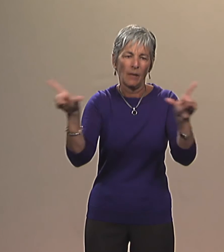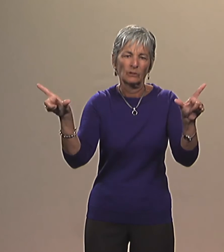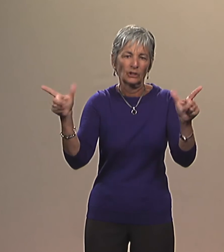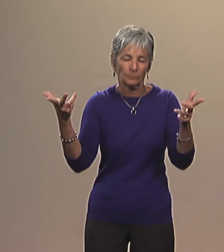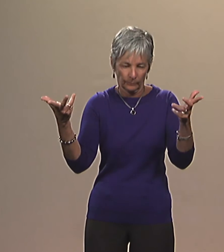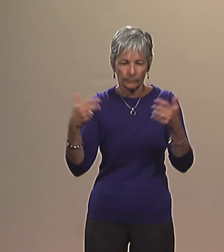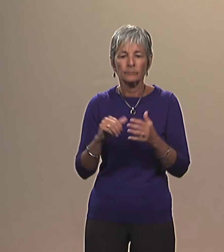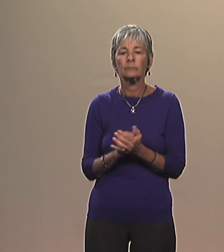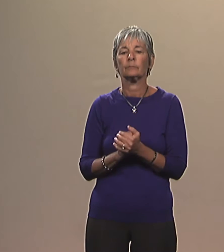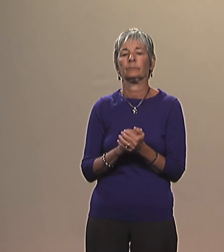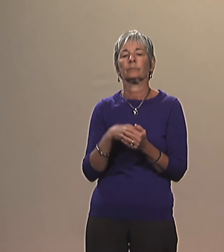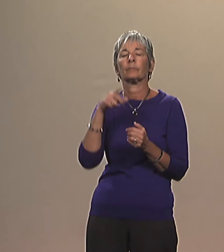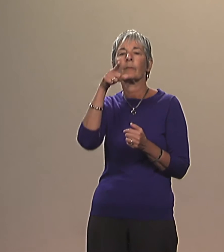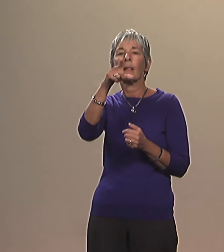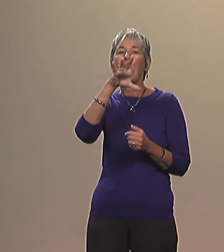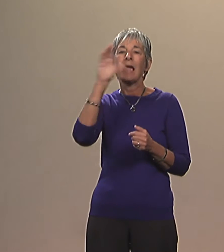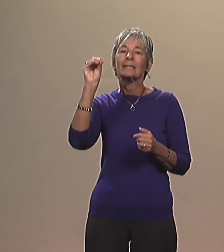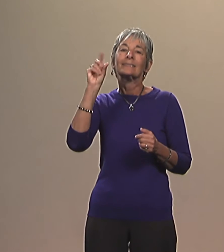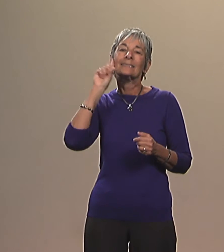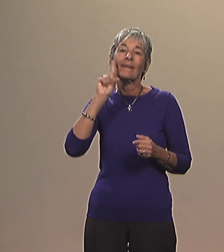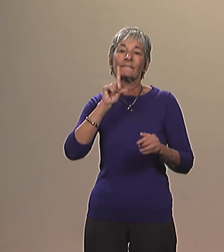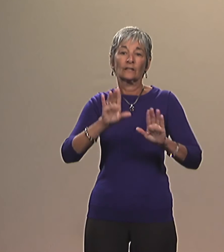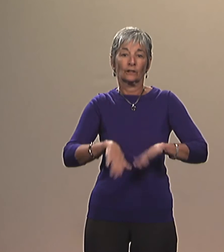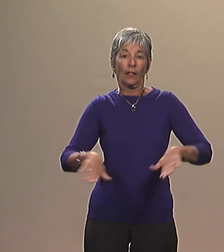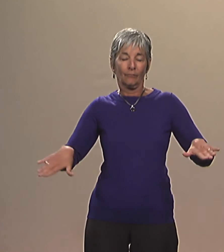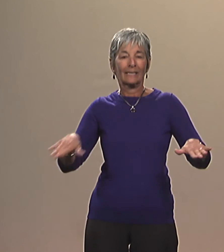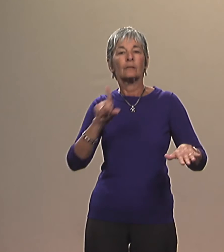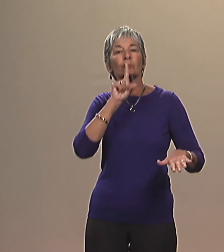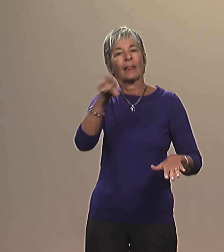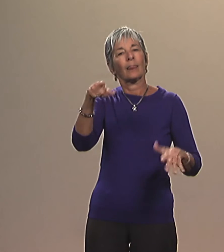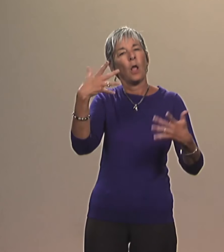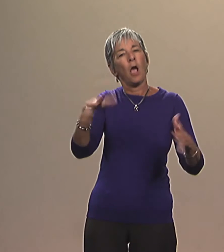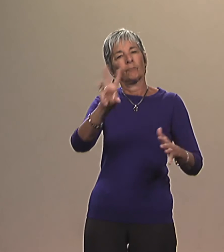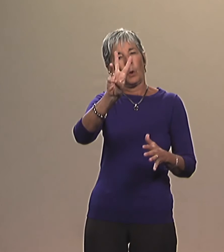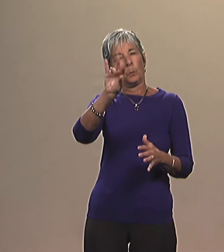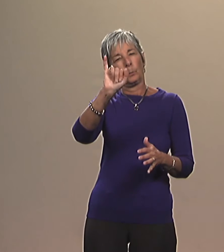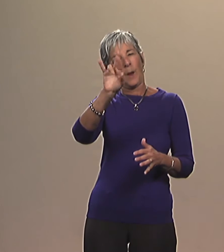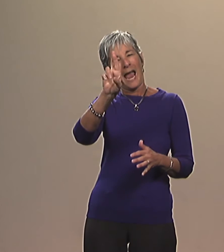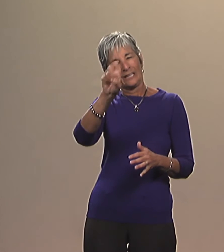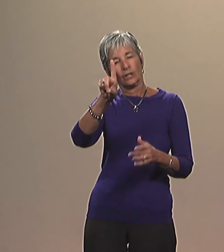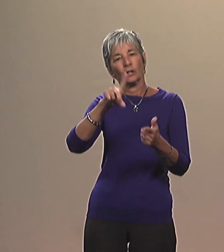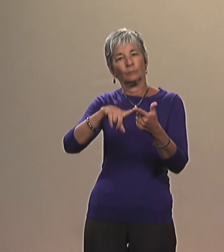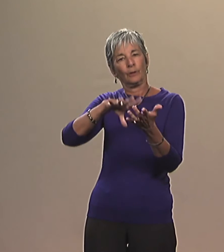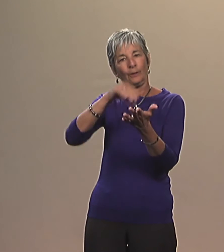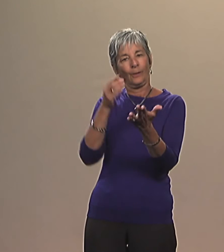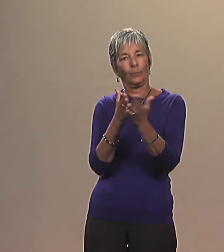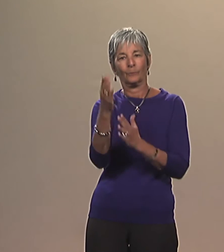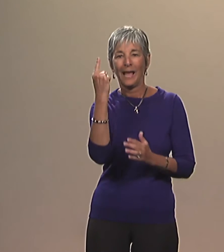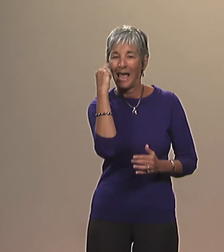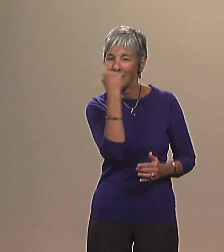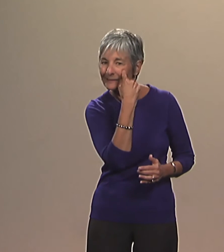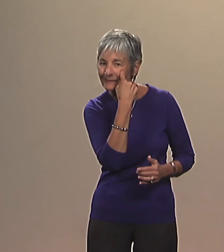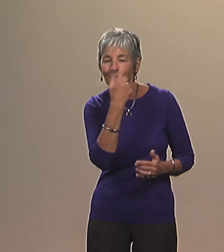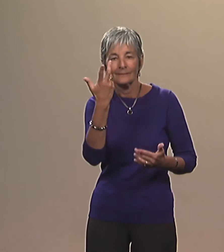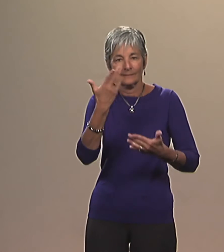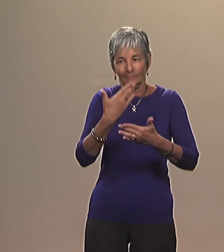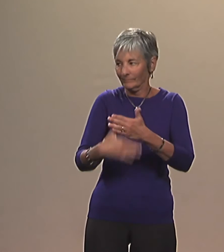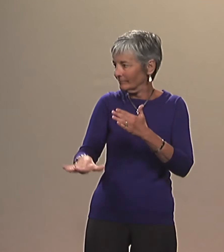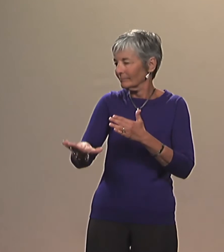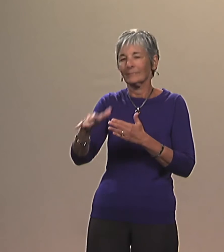particular country, is a language. Deaf children are already wired to learn through their eyes. When they are